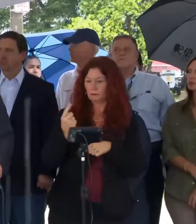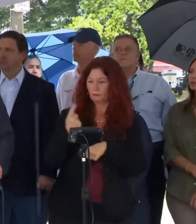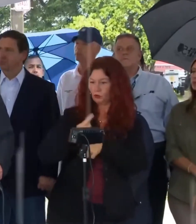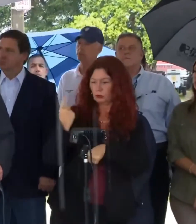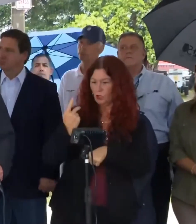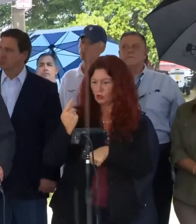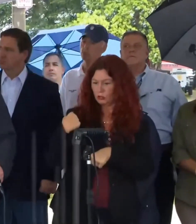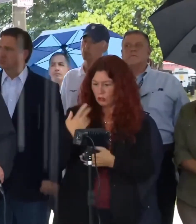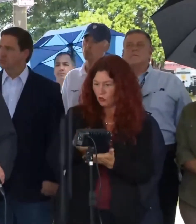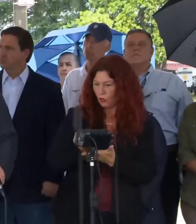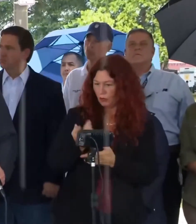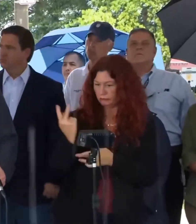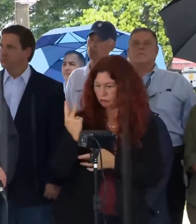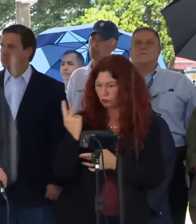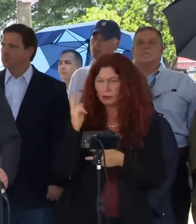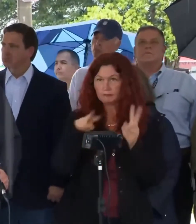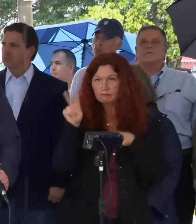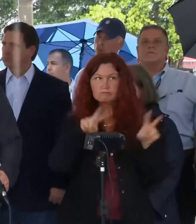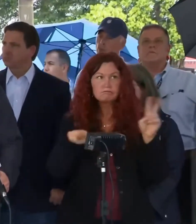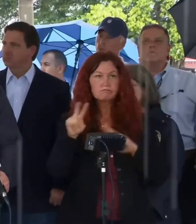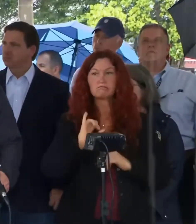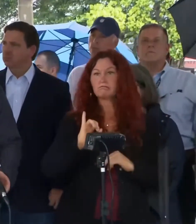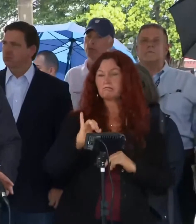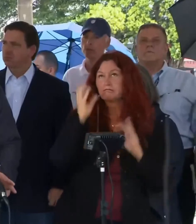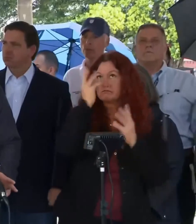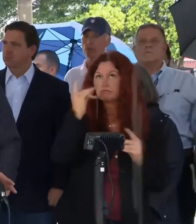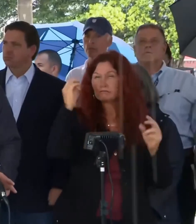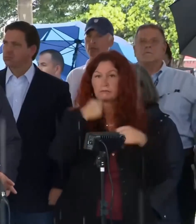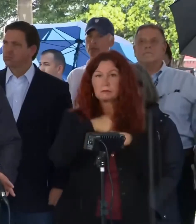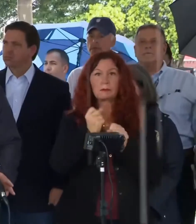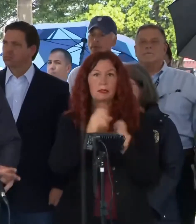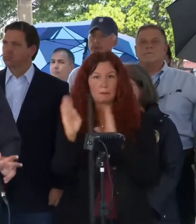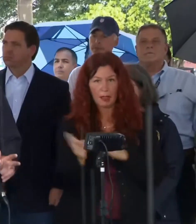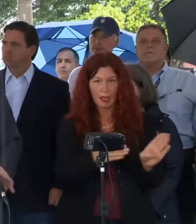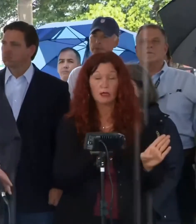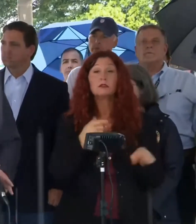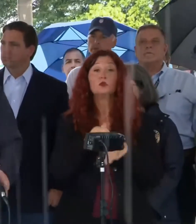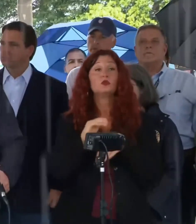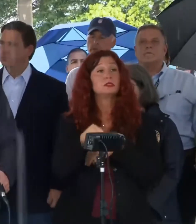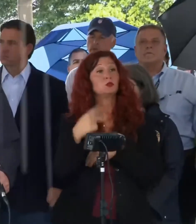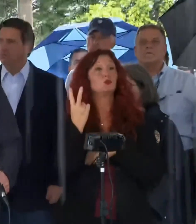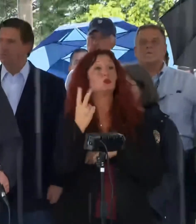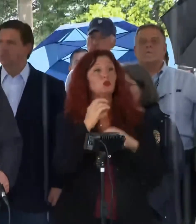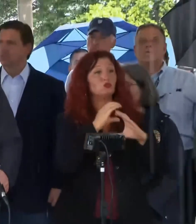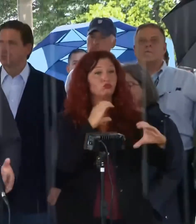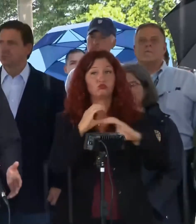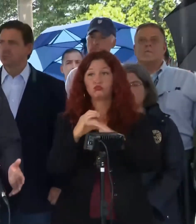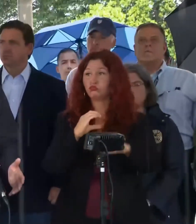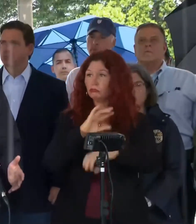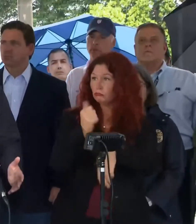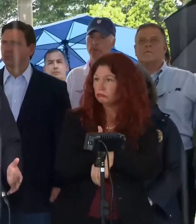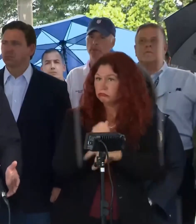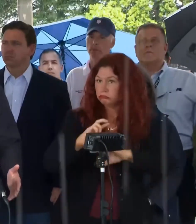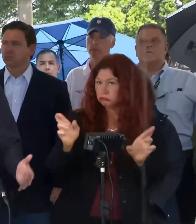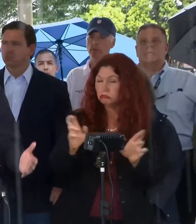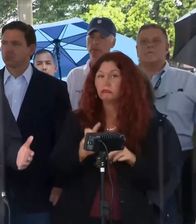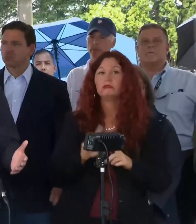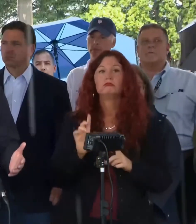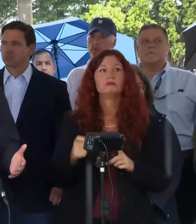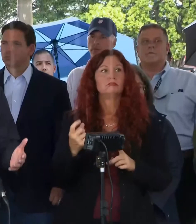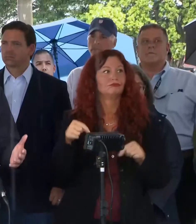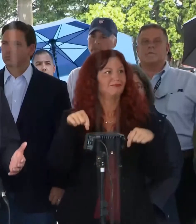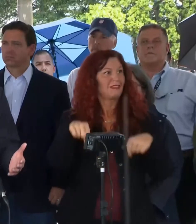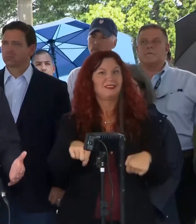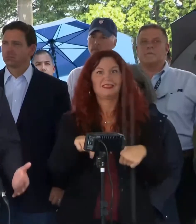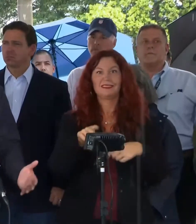assess the situation. And since then, the Department of Economic Opportunity sent 2 mobile units down here over the weekend. Now, this once bustling community has